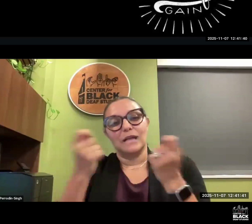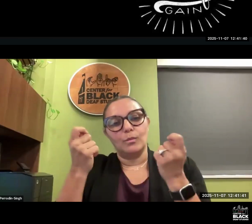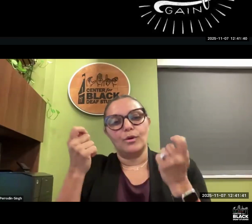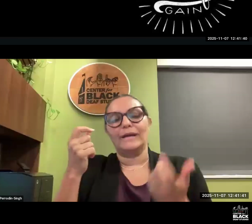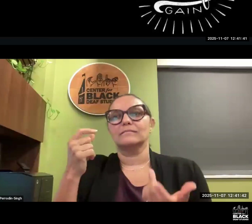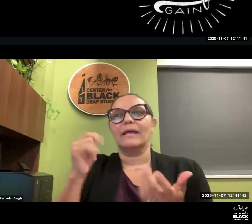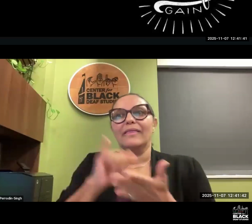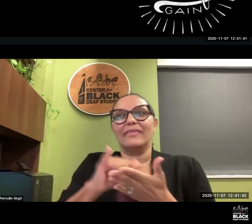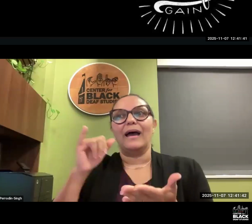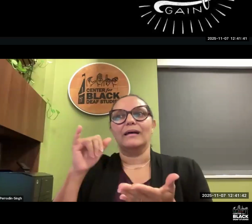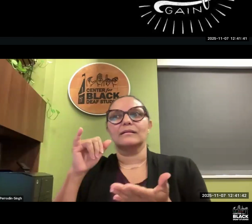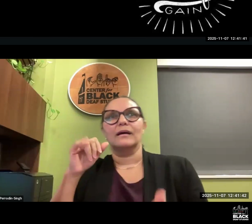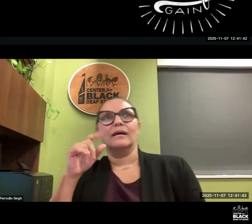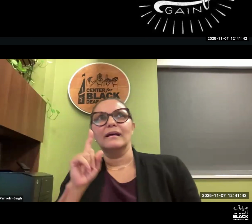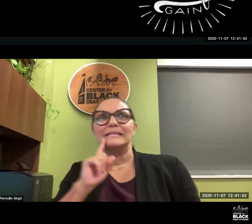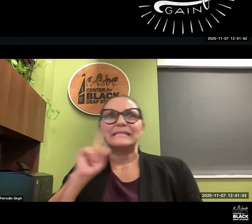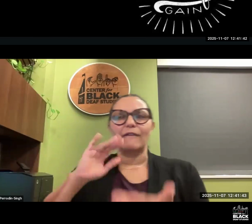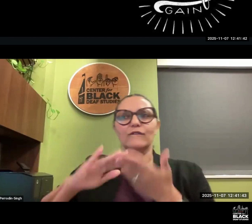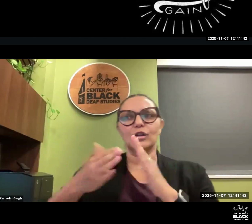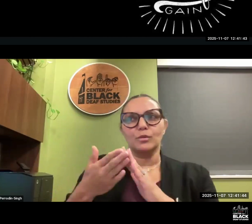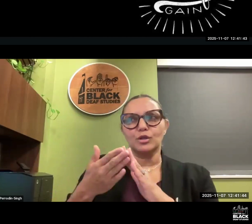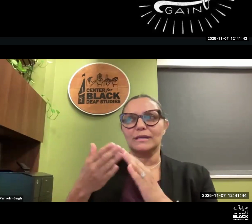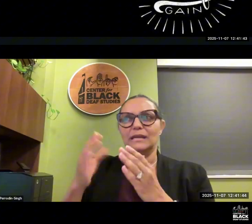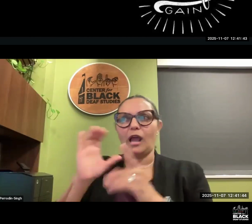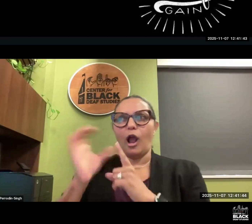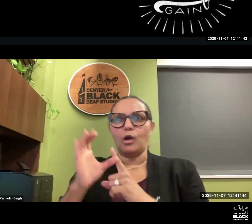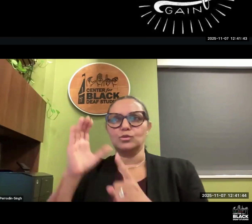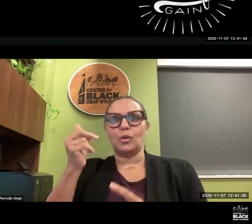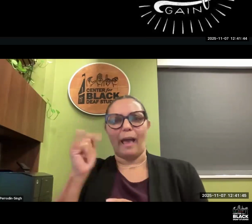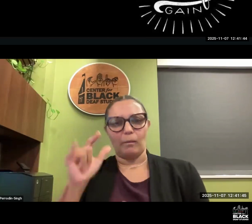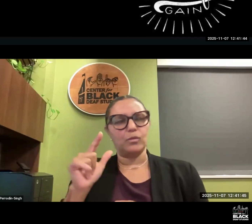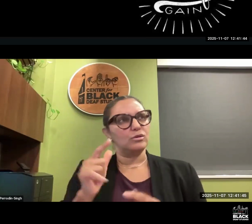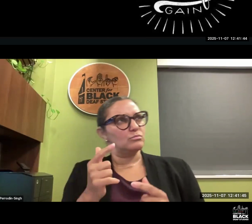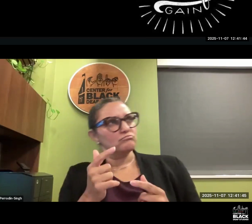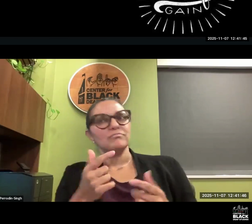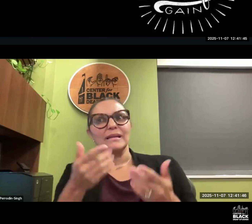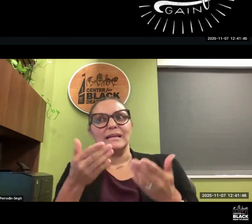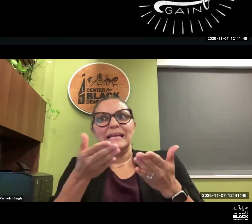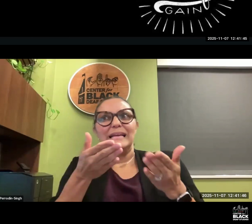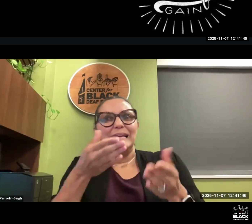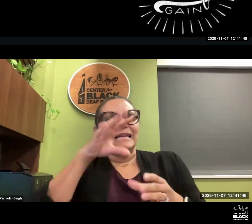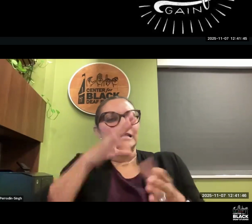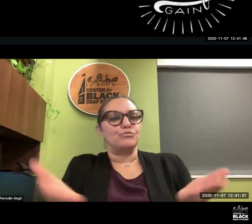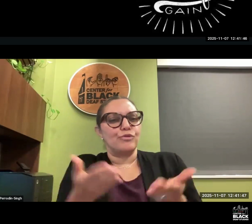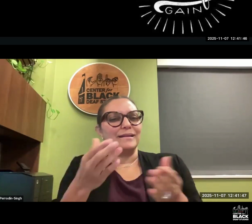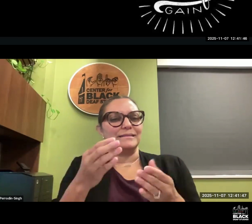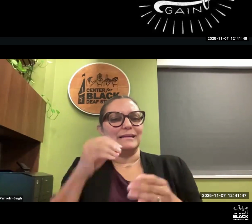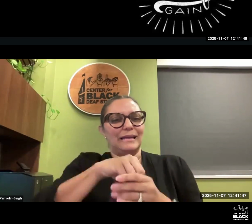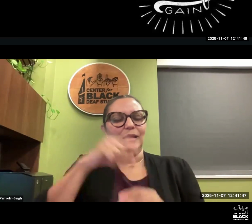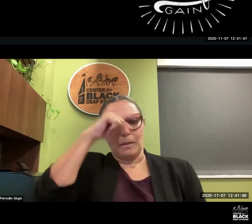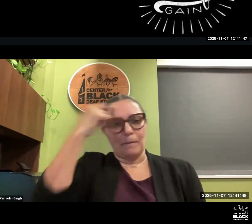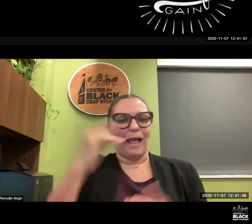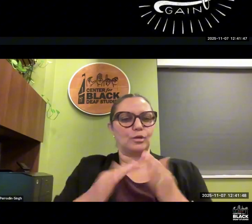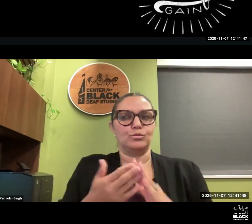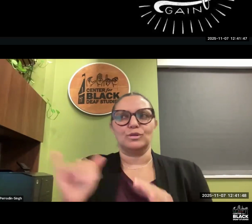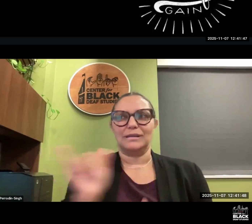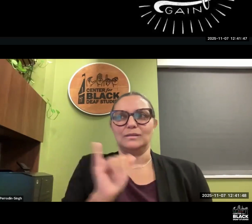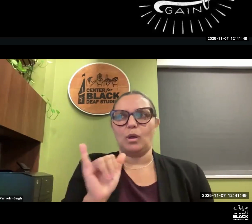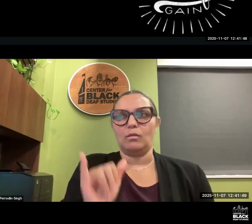Dr. McCaskill and her research, and Cecile Lucas, who's provided Black ASL to the front and to the community,